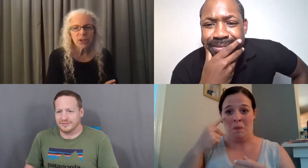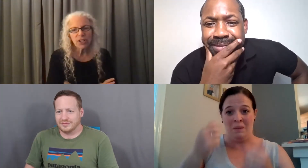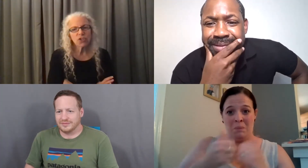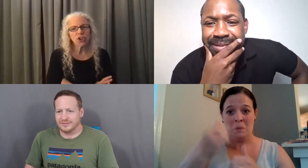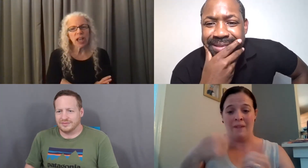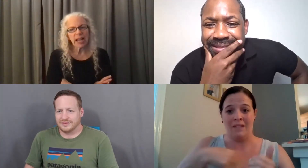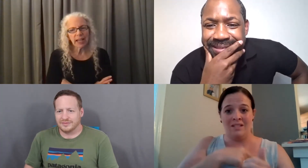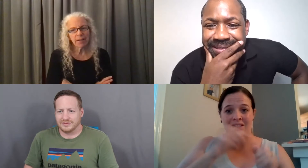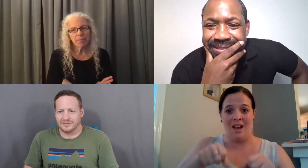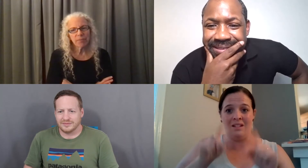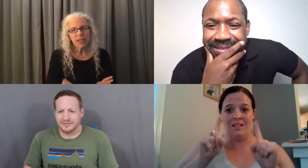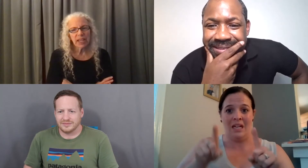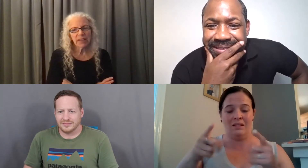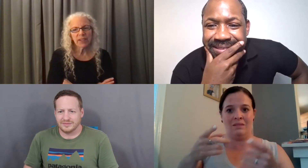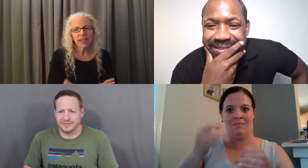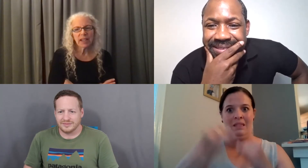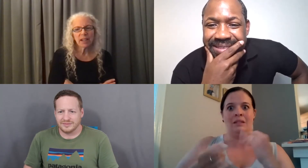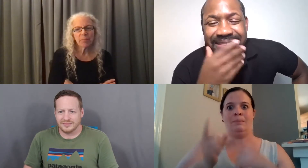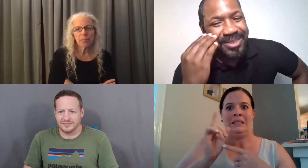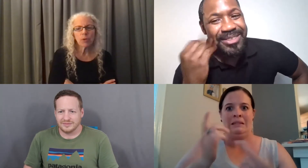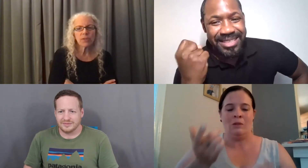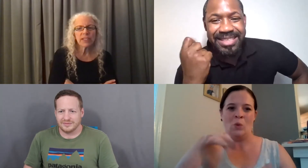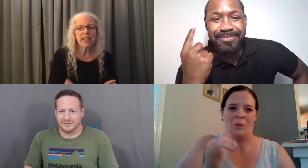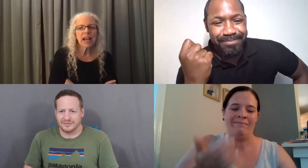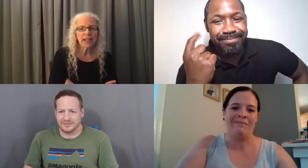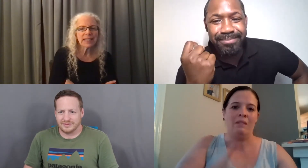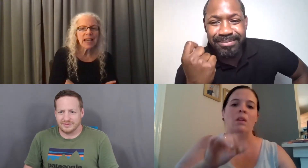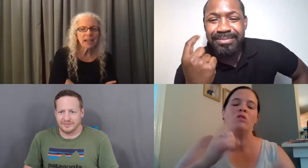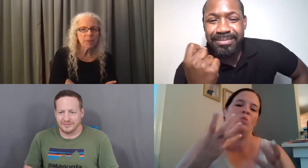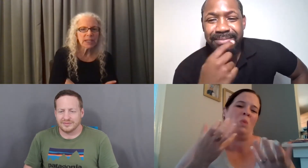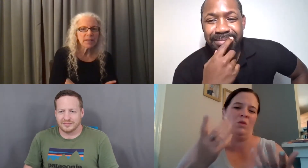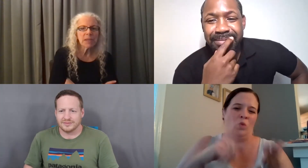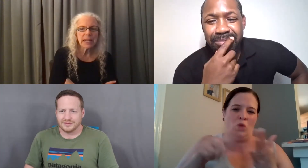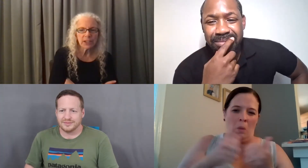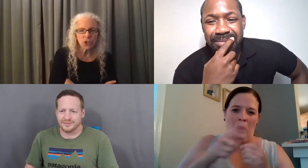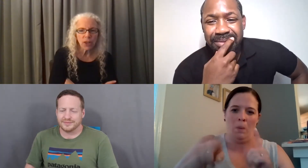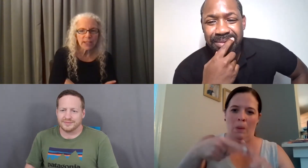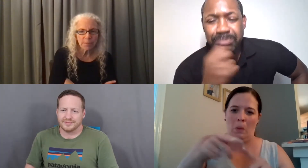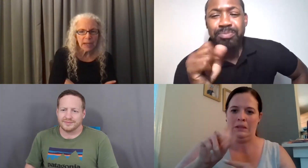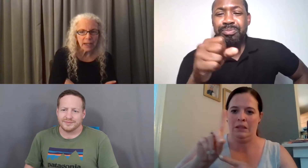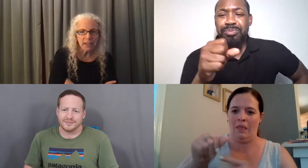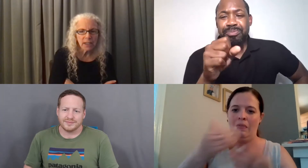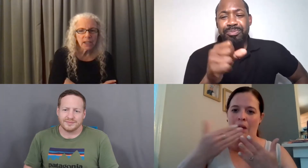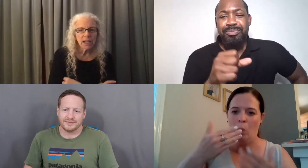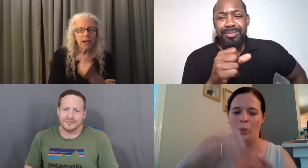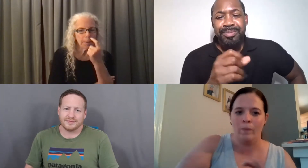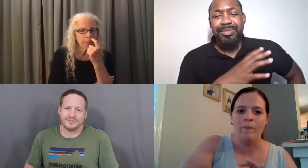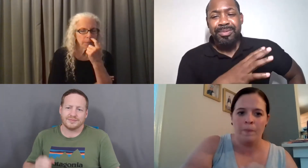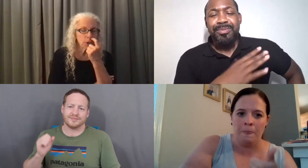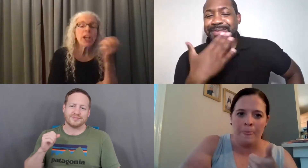it is July. And I feel like most of us cannot attend because the meeting is so last minute. The change